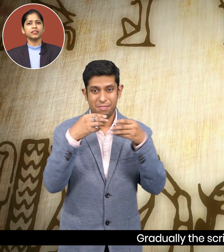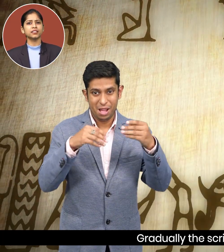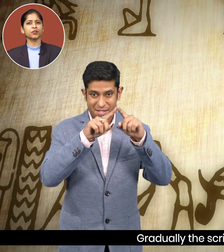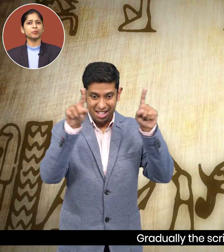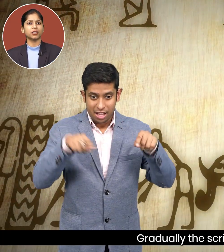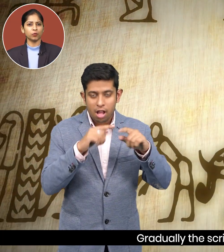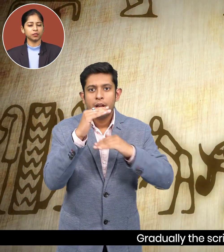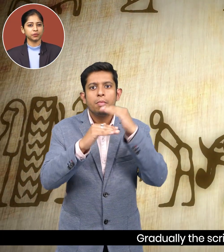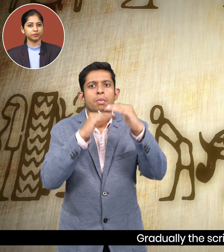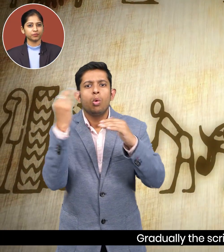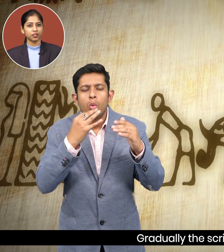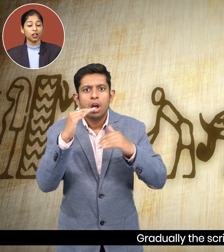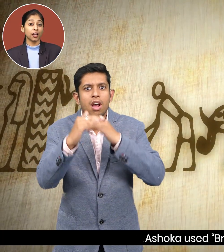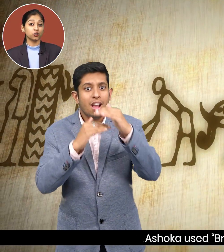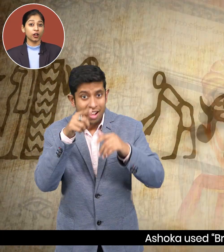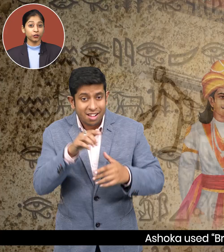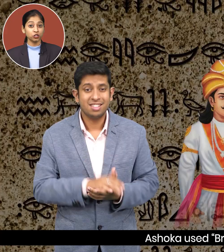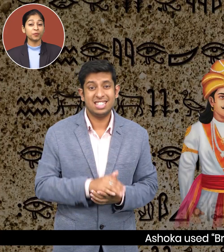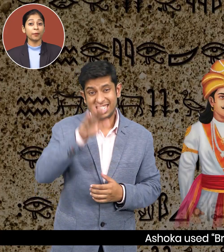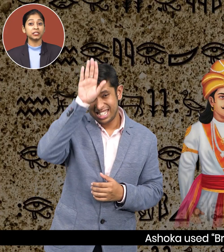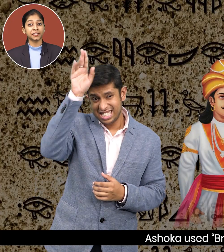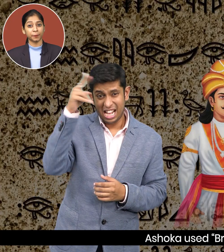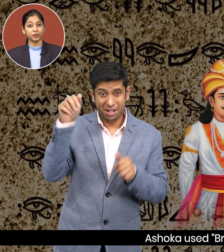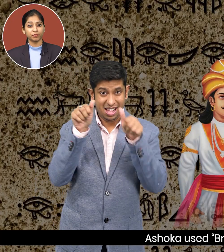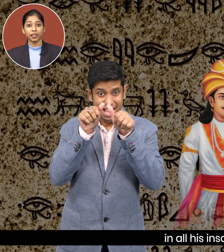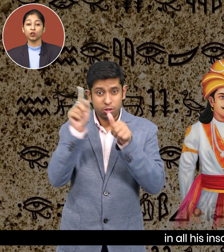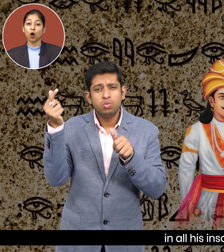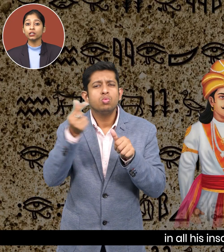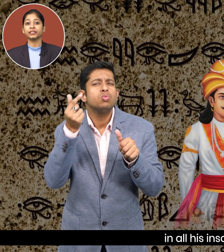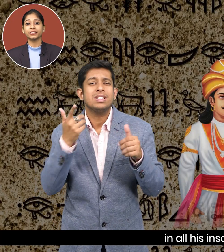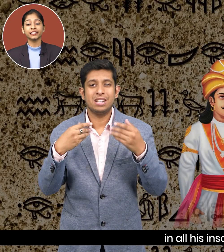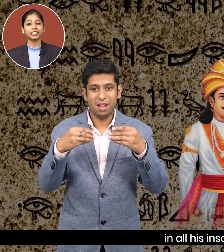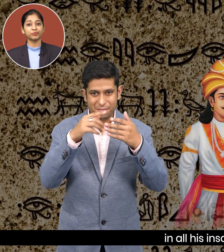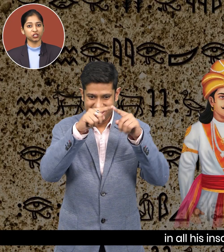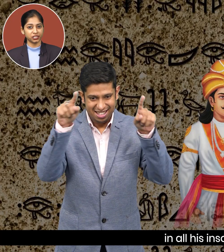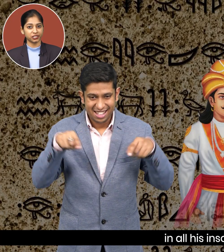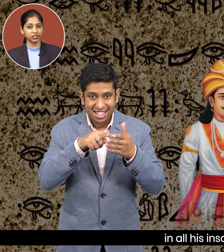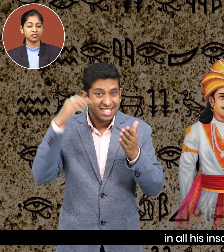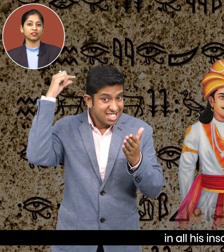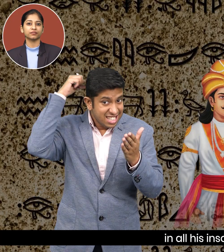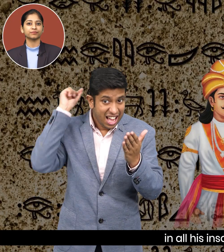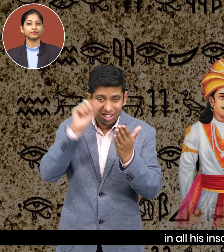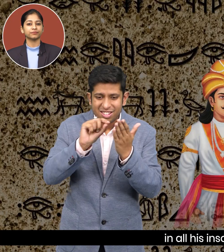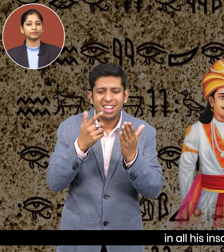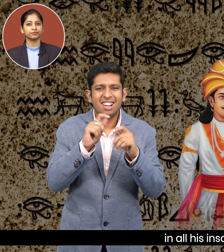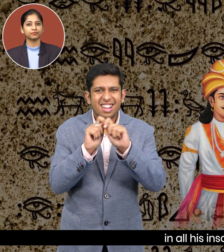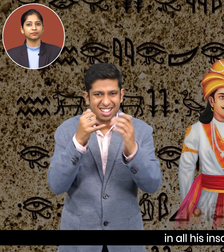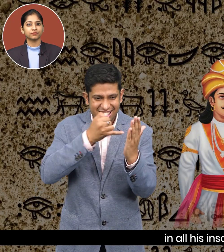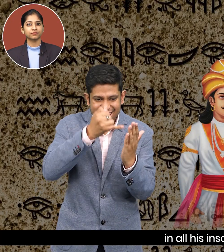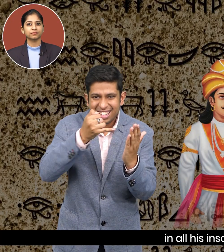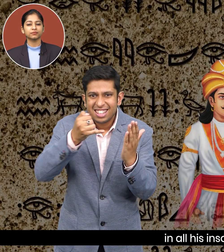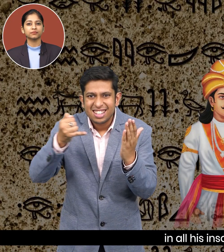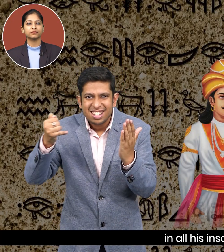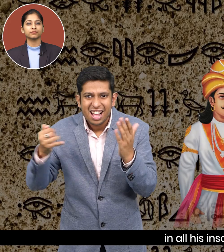Gradually, the script developed. Ashoka used Brahmi script in all his inscriptions.